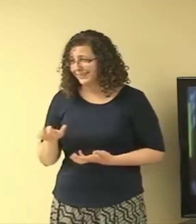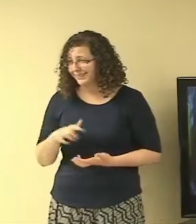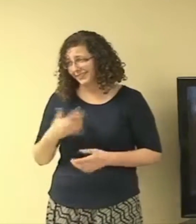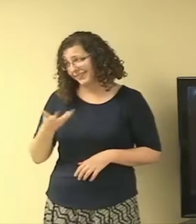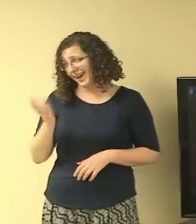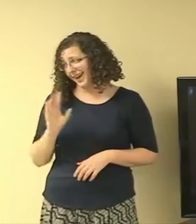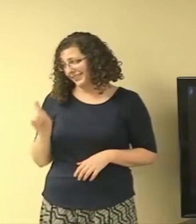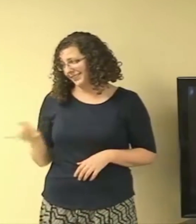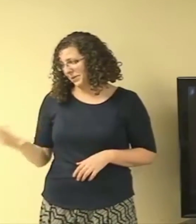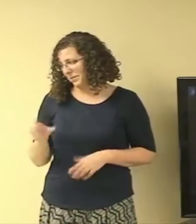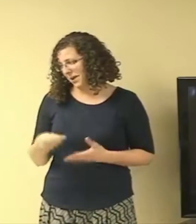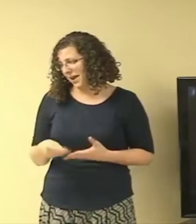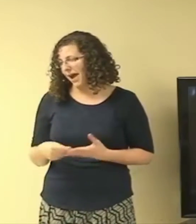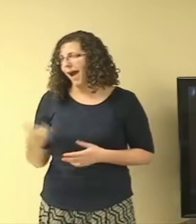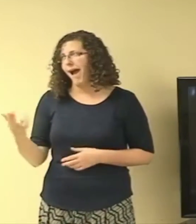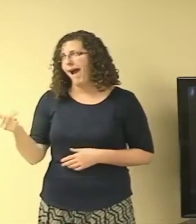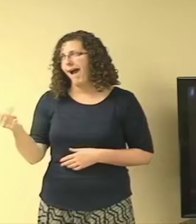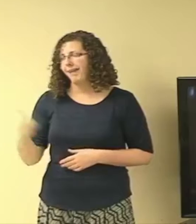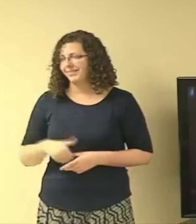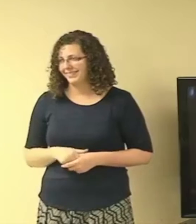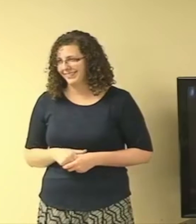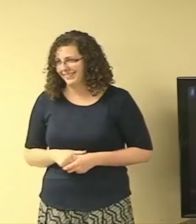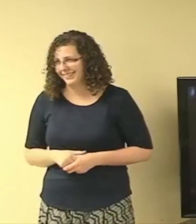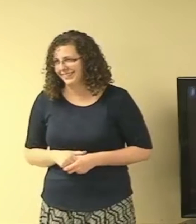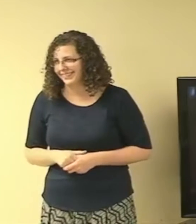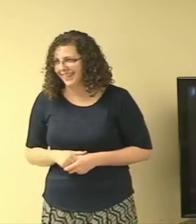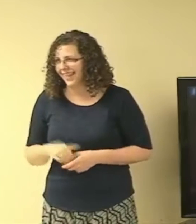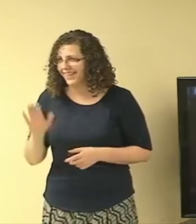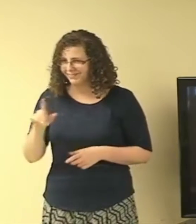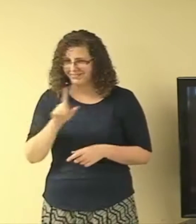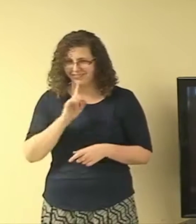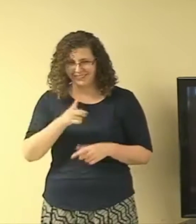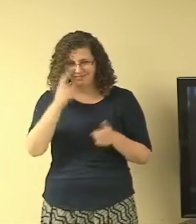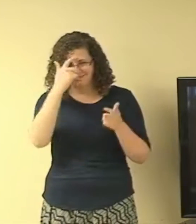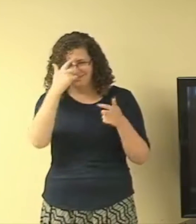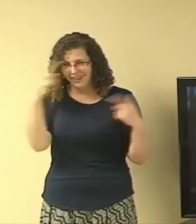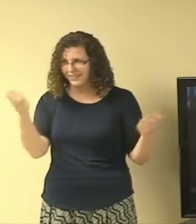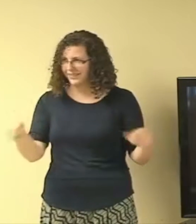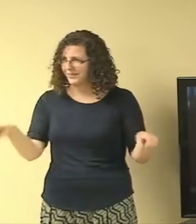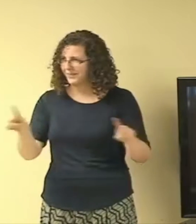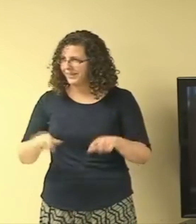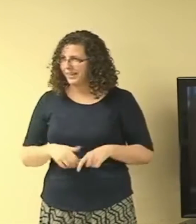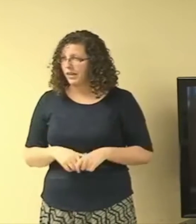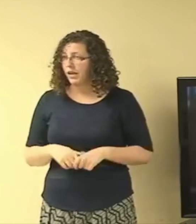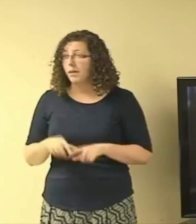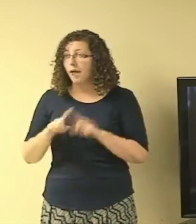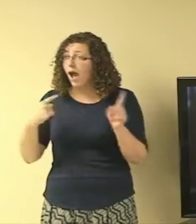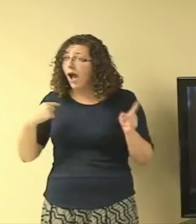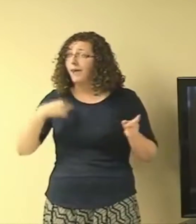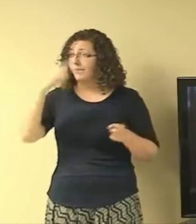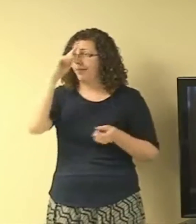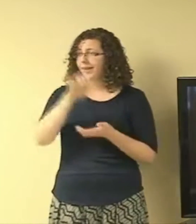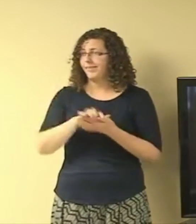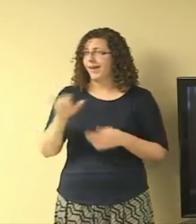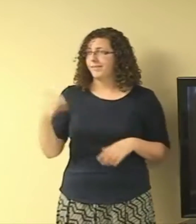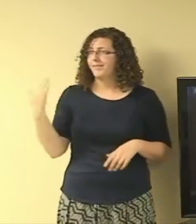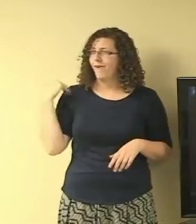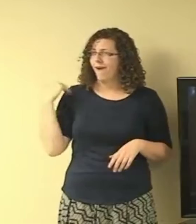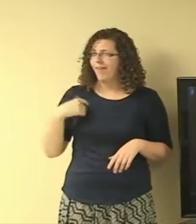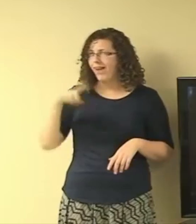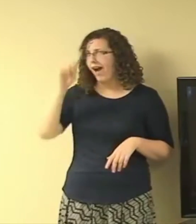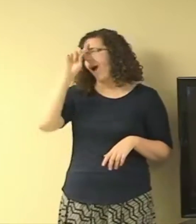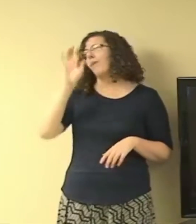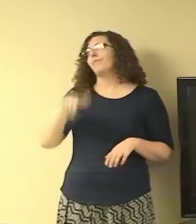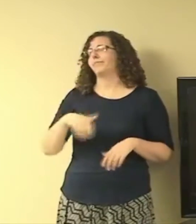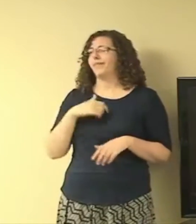God needs your money. That is so arrogant. And I'm going to help God out. Here